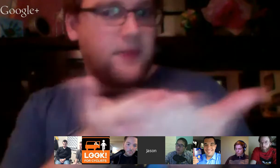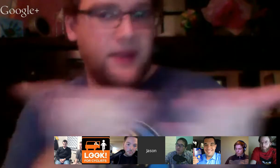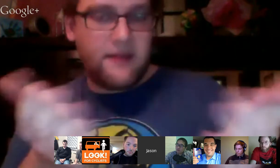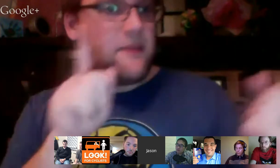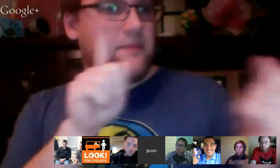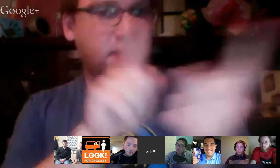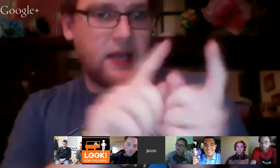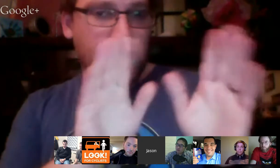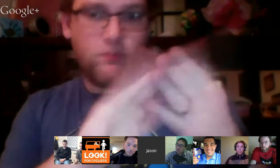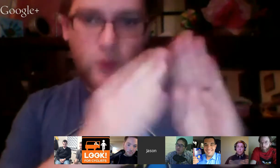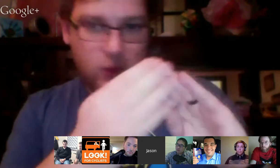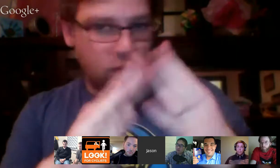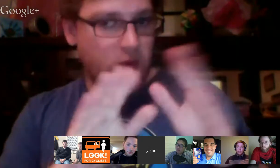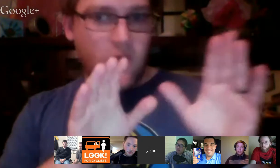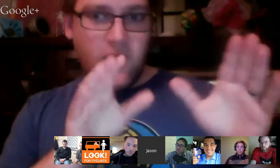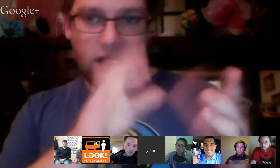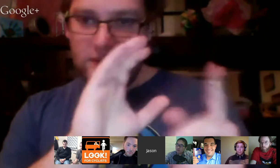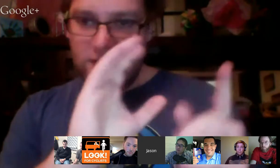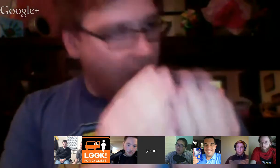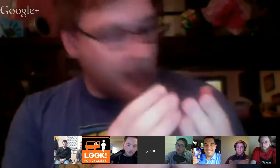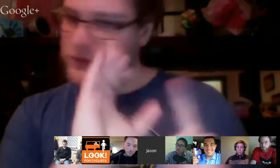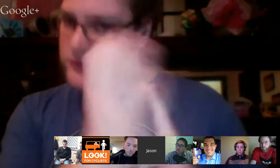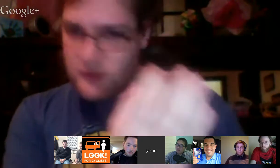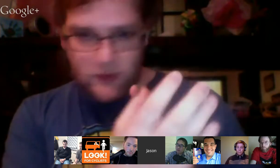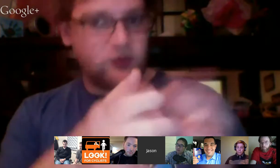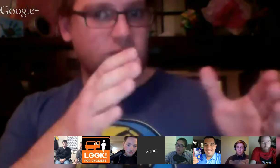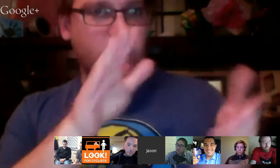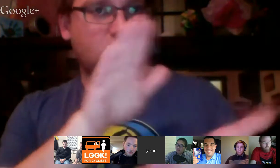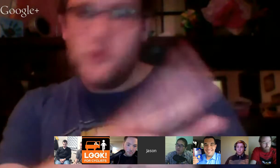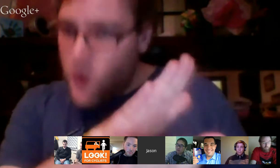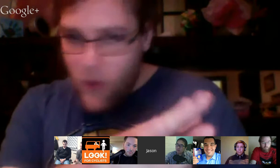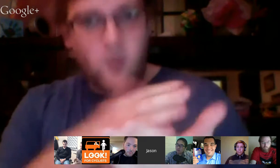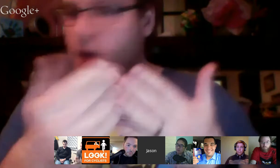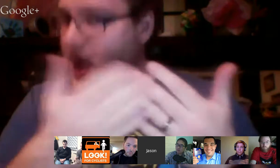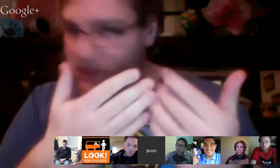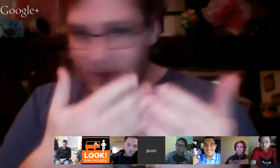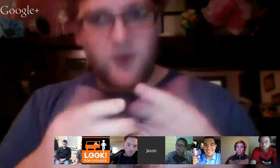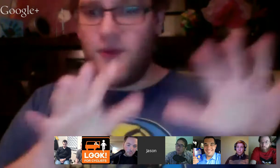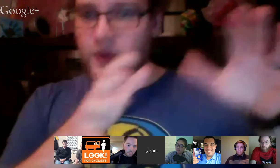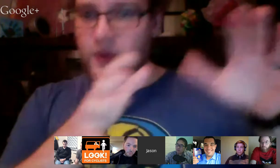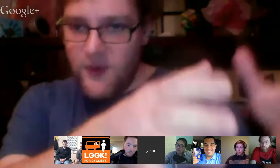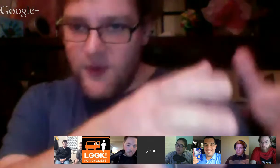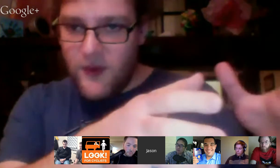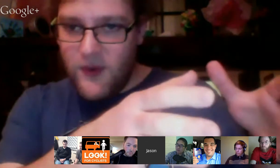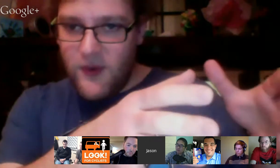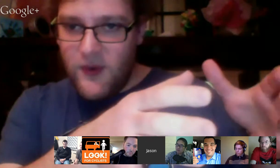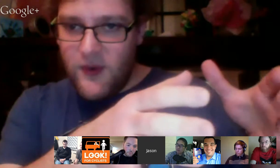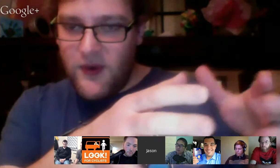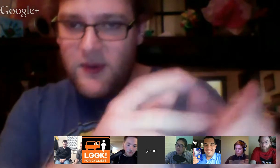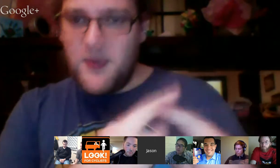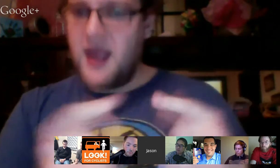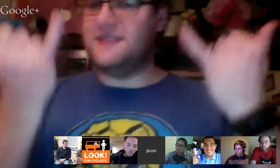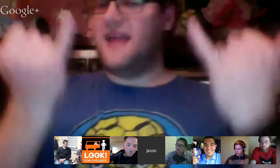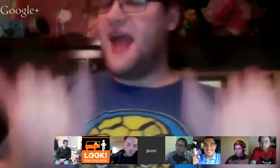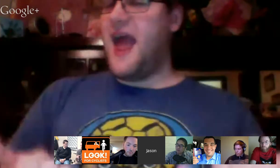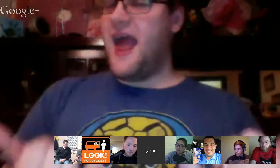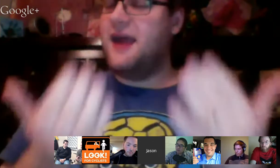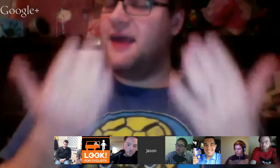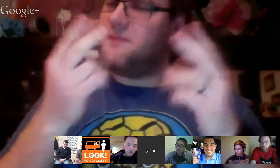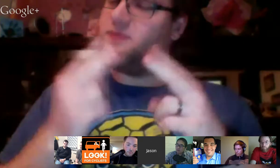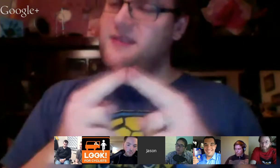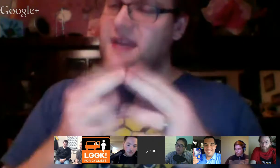deaf people, it's kind of the same thing. They would meet, socialize in the community, basically different cultural events, schools.